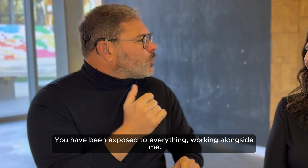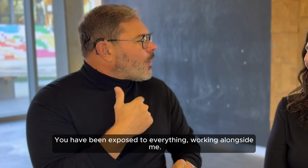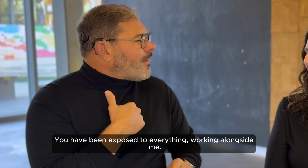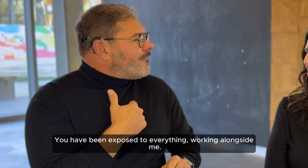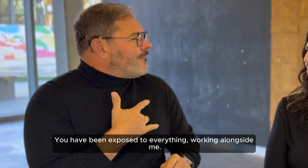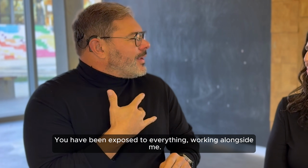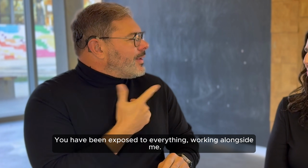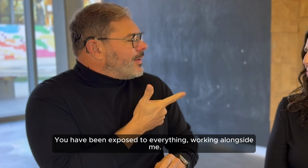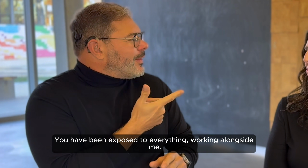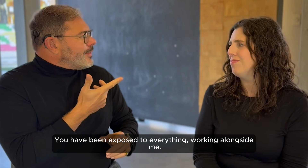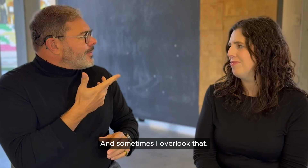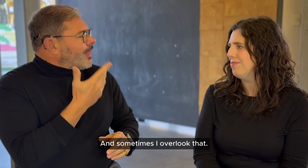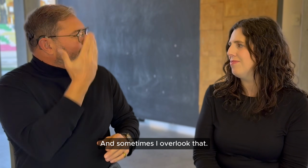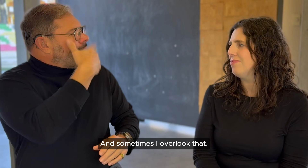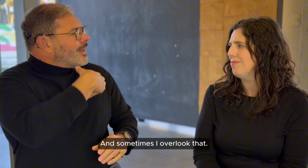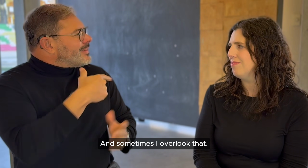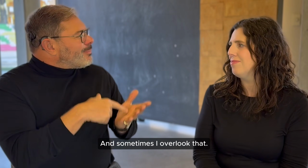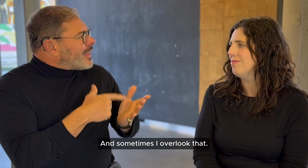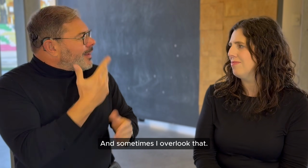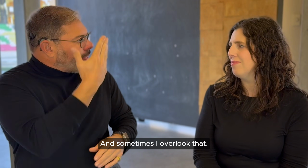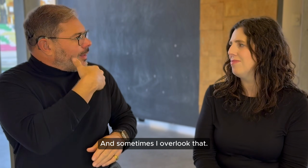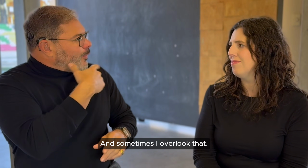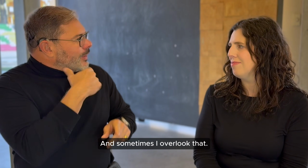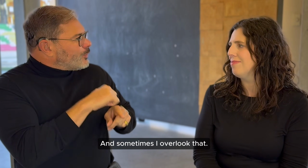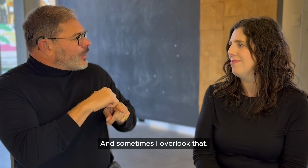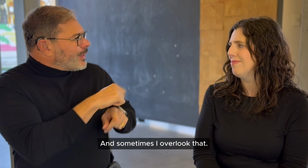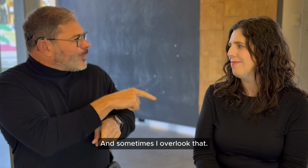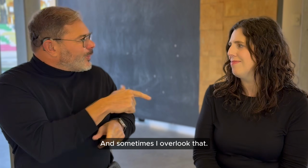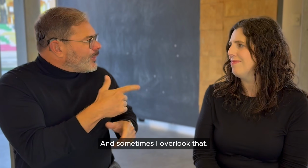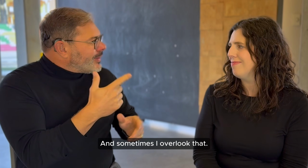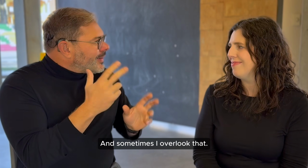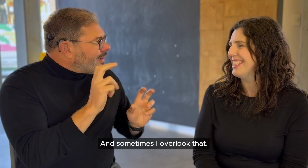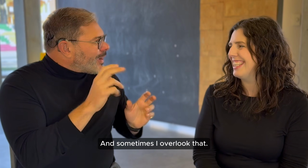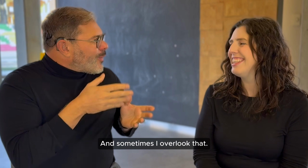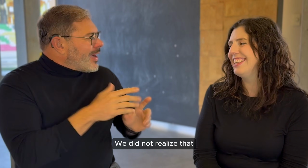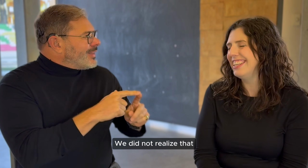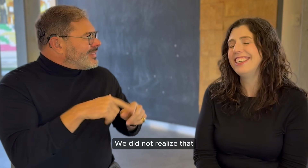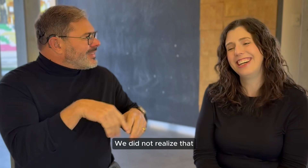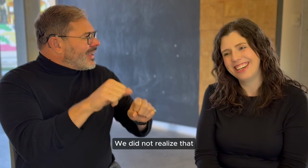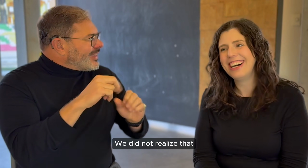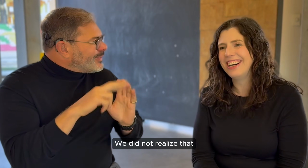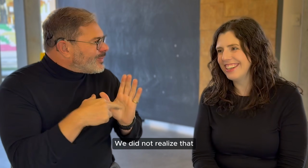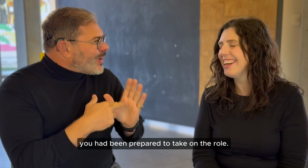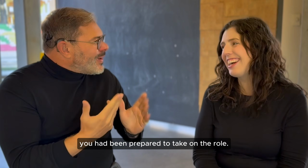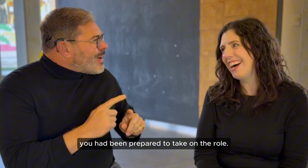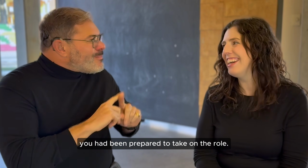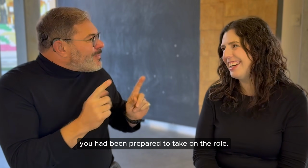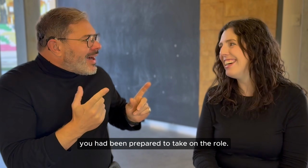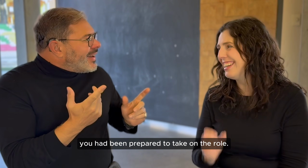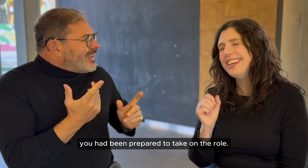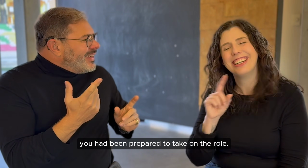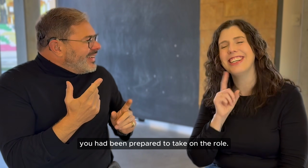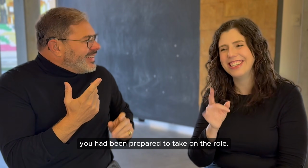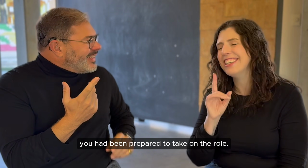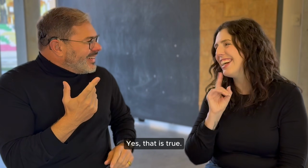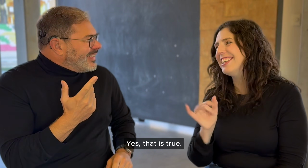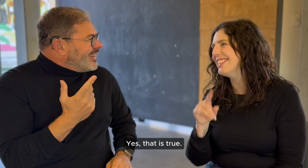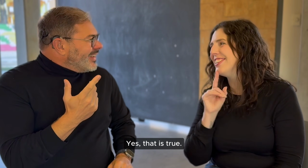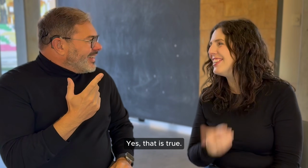working alongside me. And sometimes you overlook. We didn't realize that you had been trained to take on the role, Yeah, that's true.